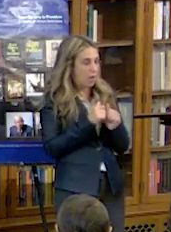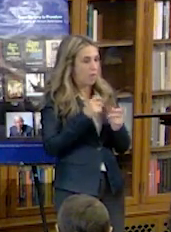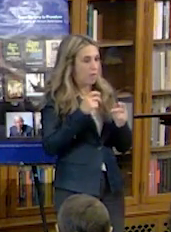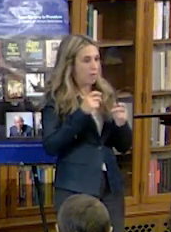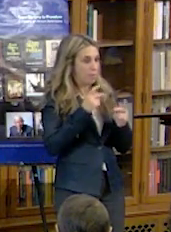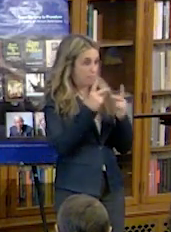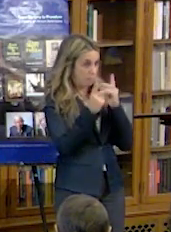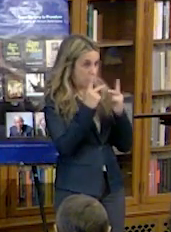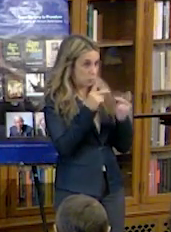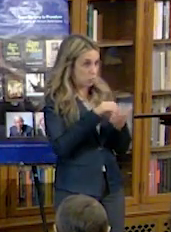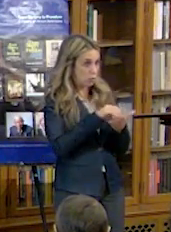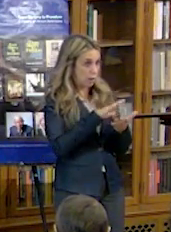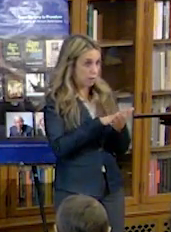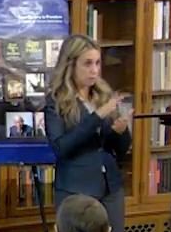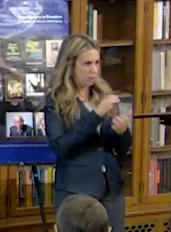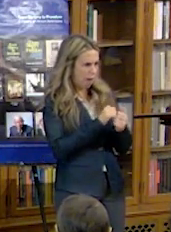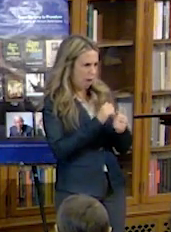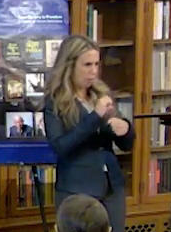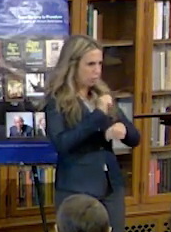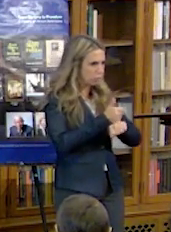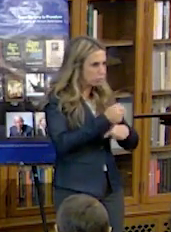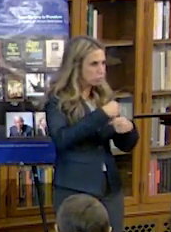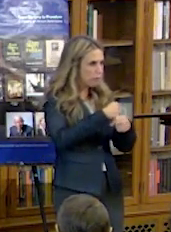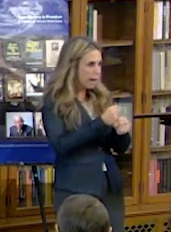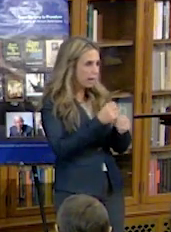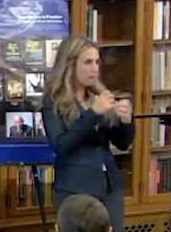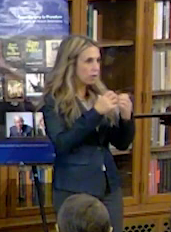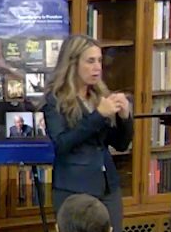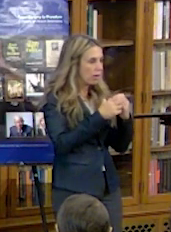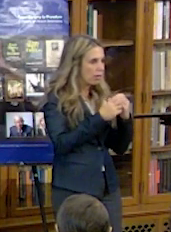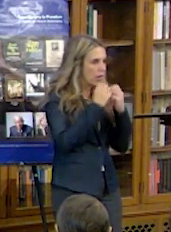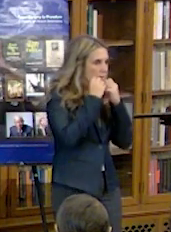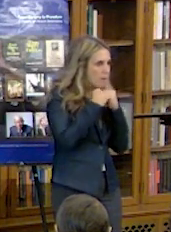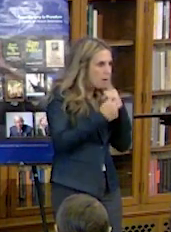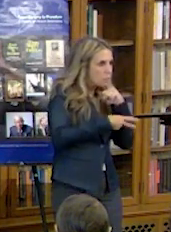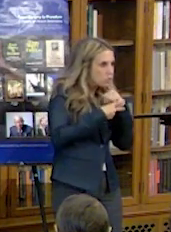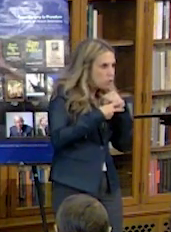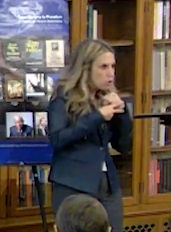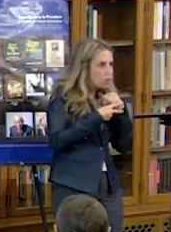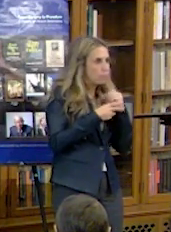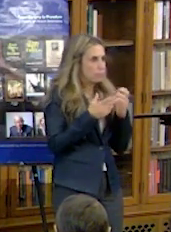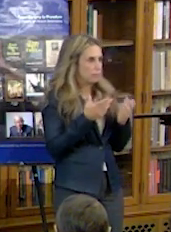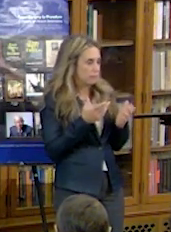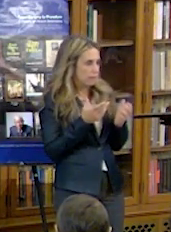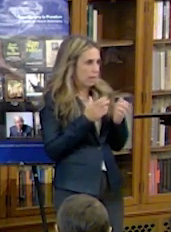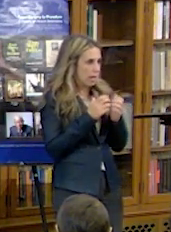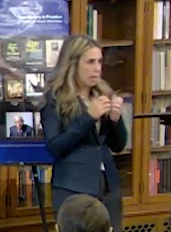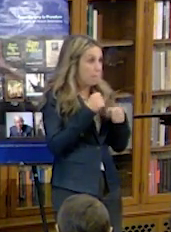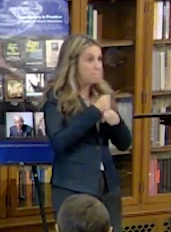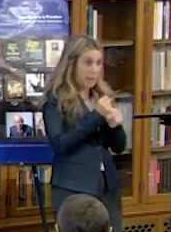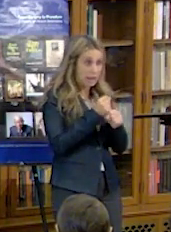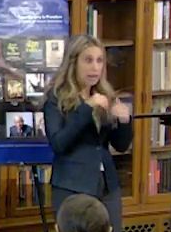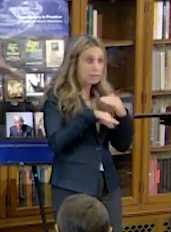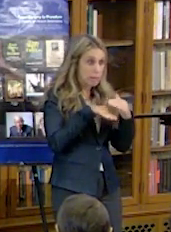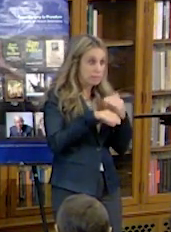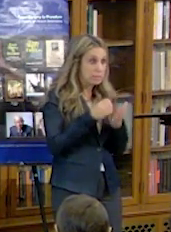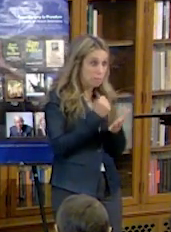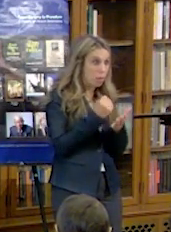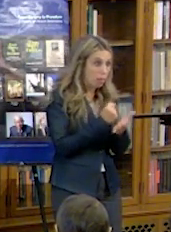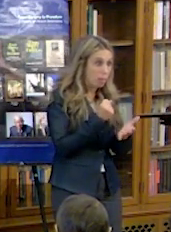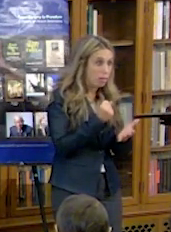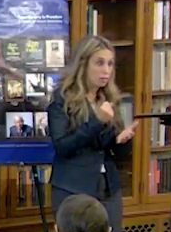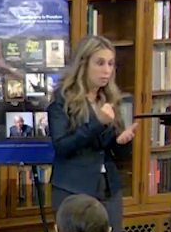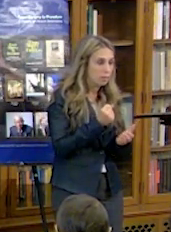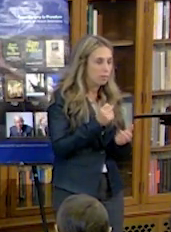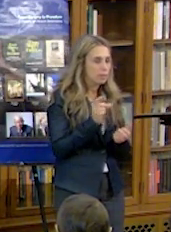records are not only created but need to be preserved and stored and more importantly made accessible so that's the the